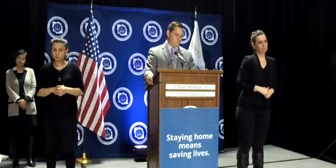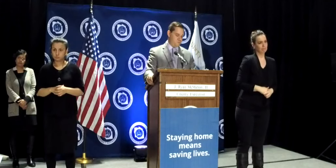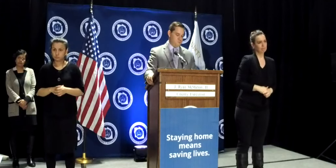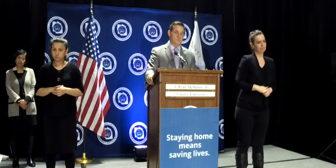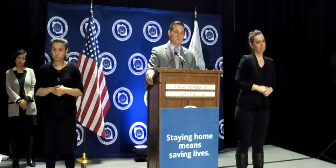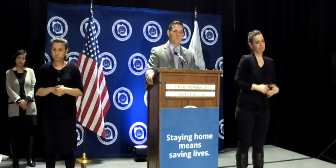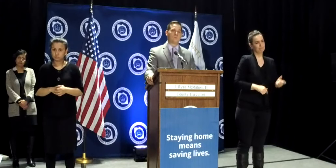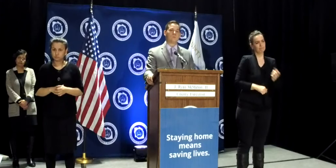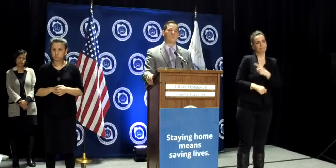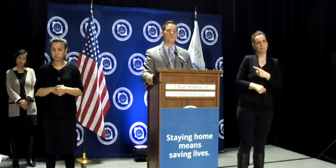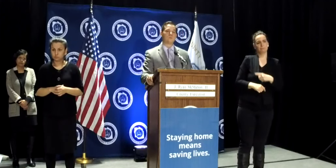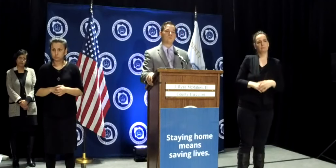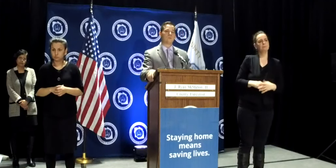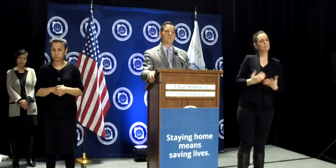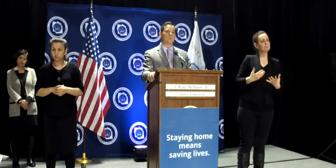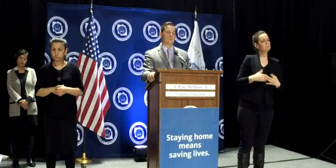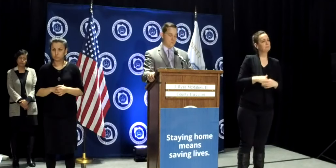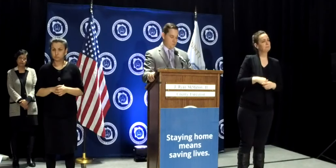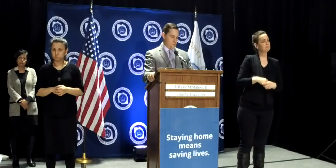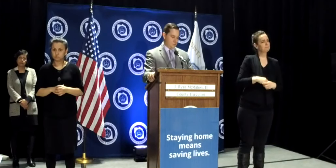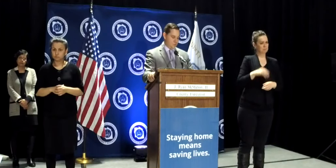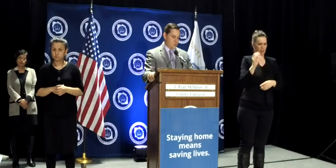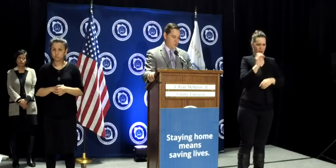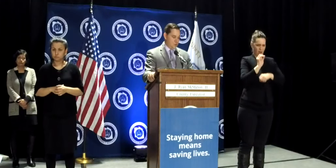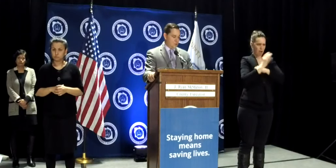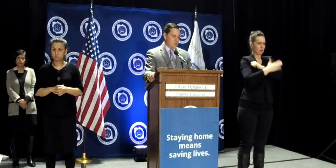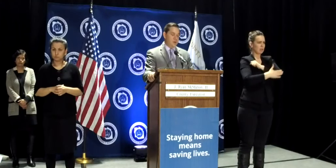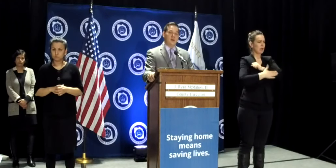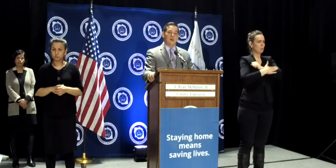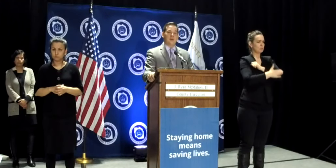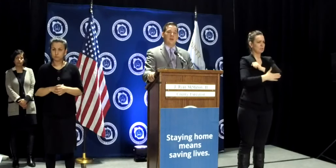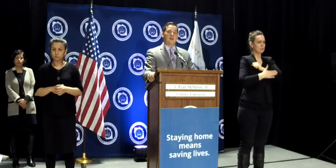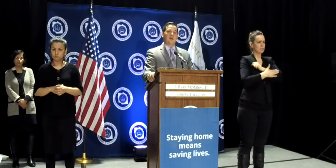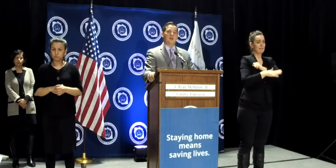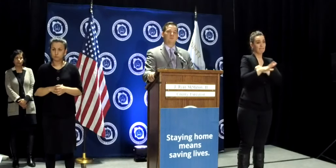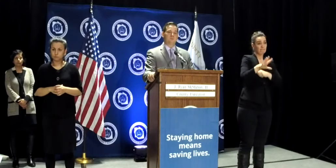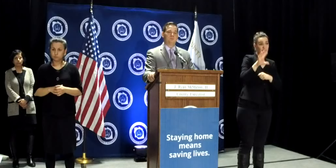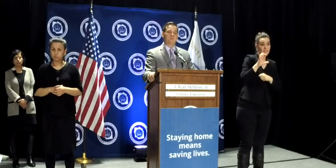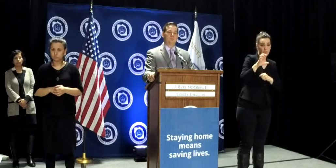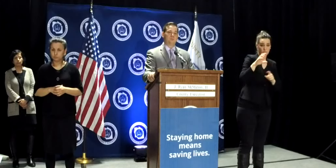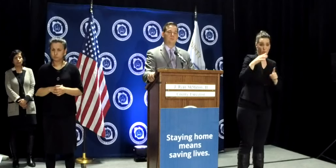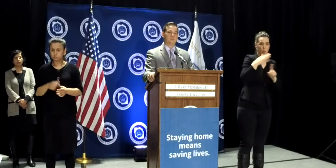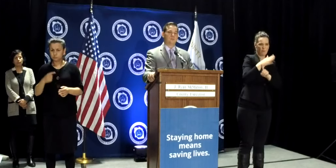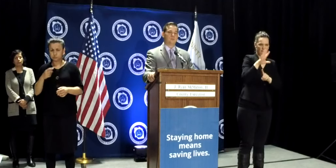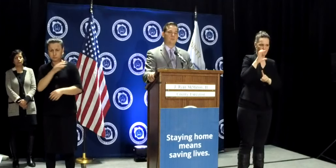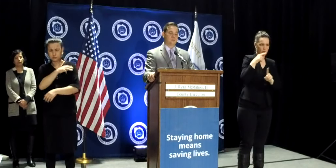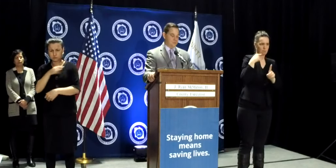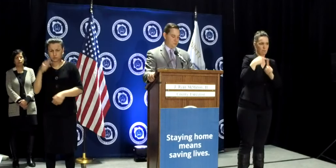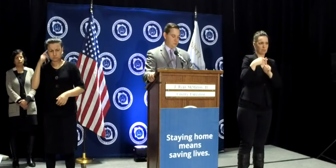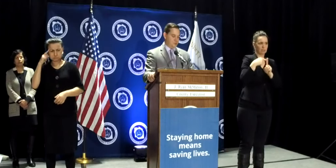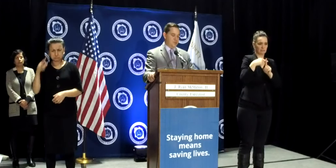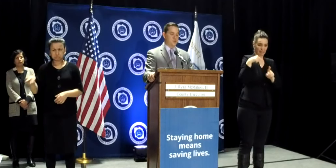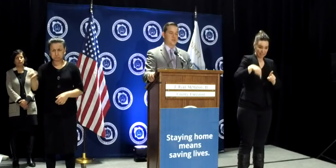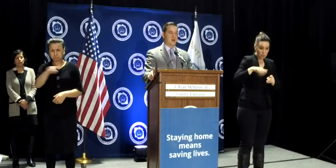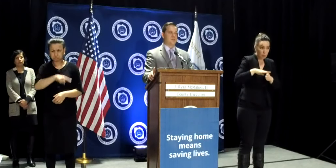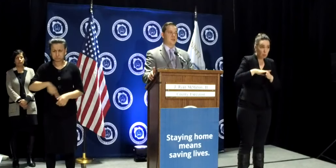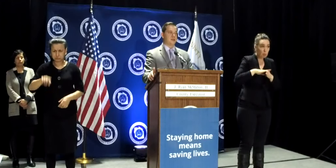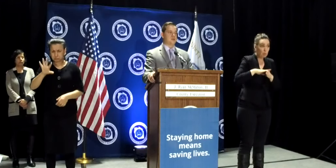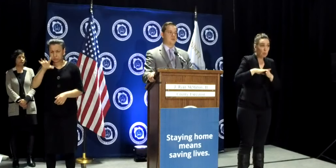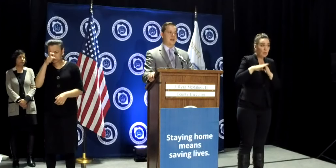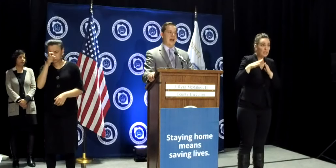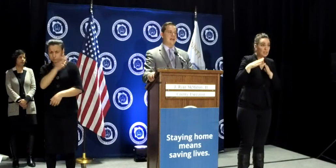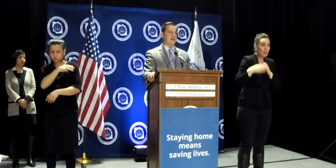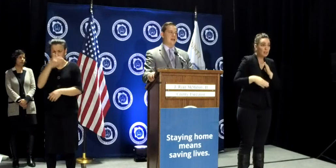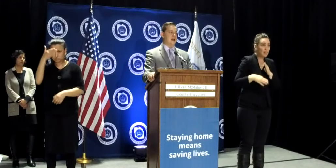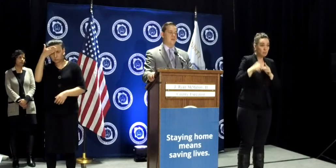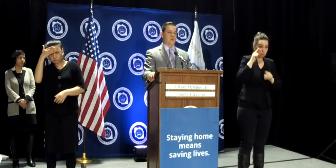tomorrow. So are we still in the possibility of being, better than that projection? This was an upstate.